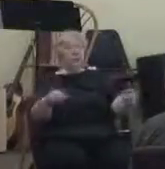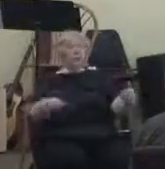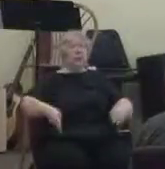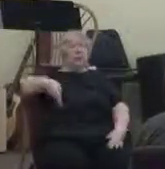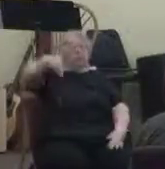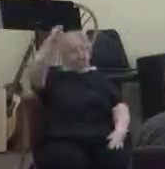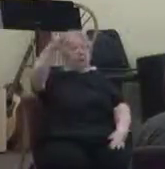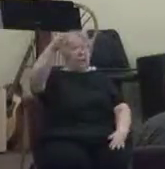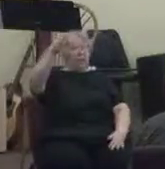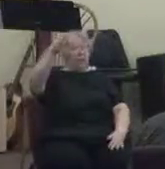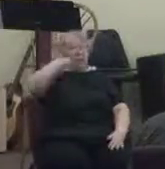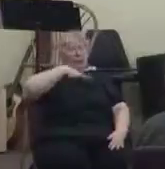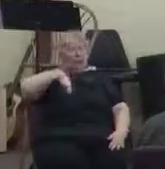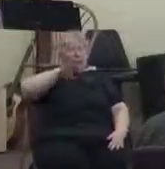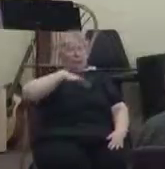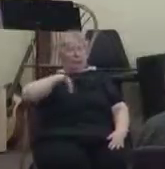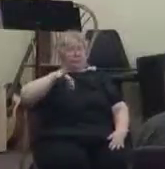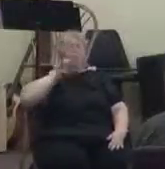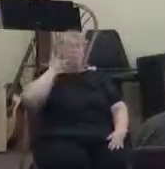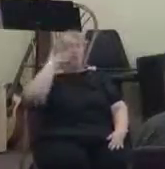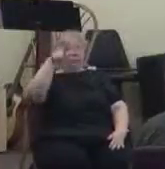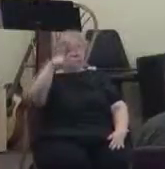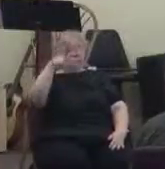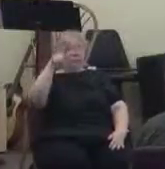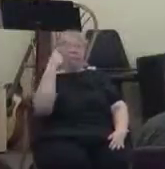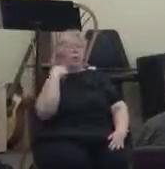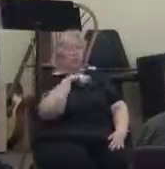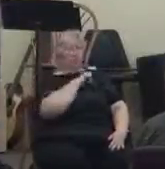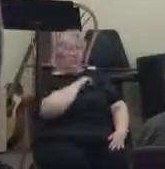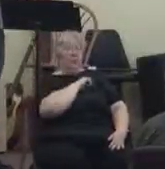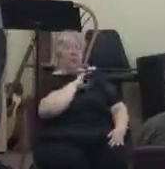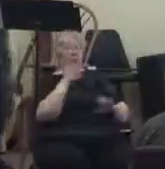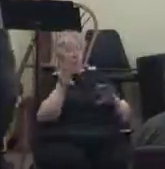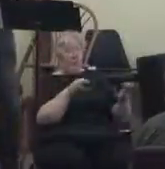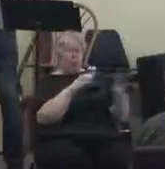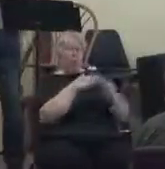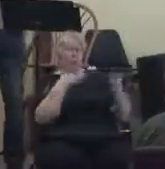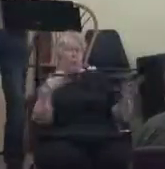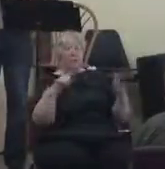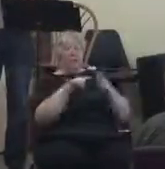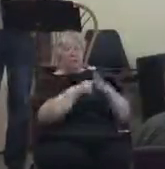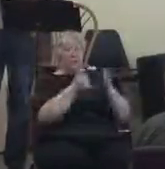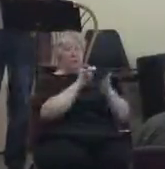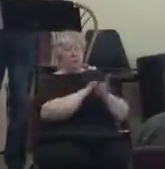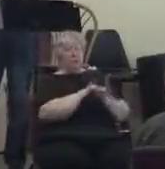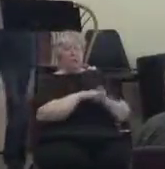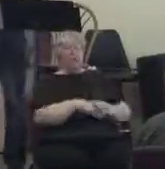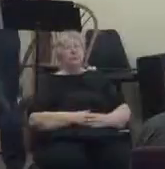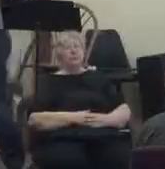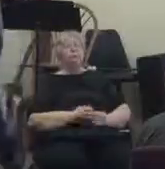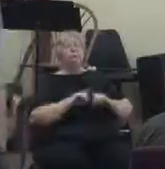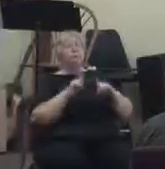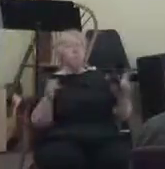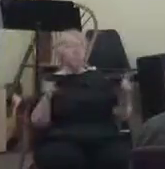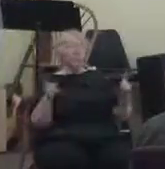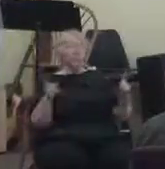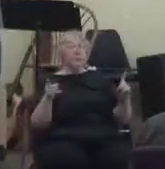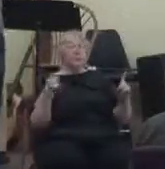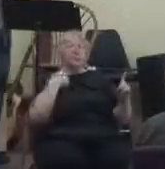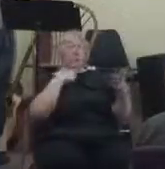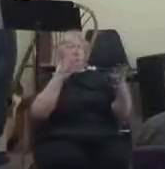level. And a little later, we're gonna do some things to get that going yet today. But I want you, if